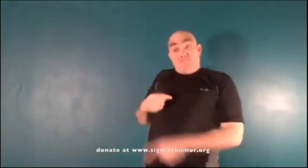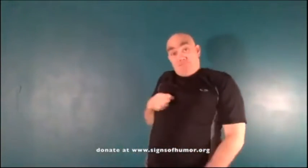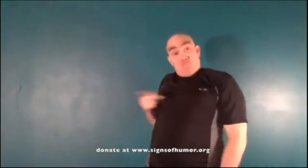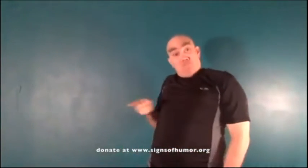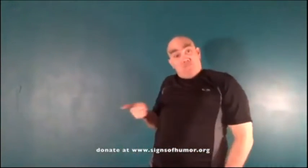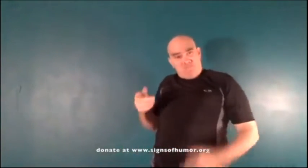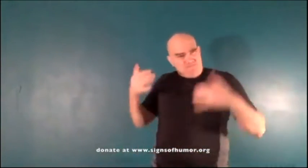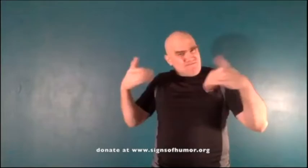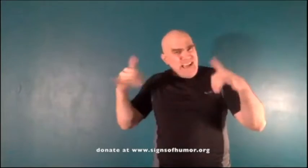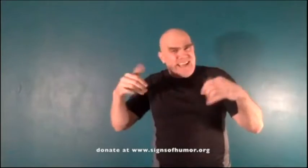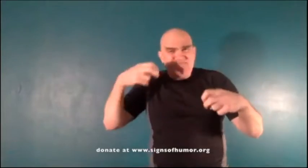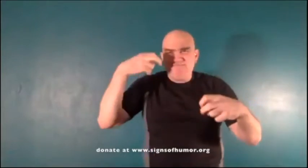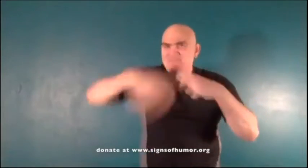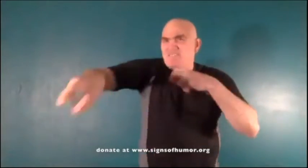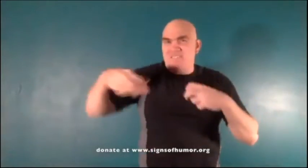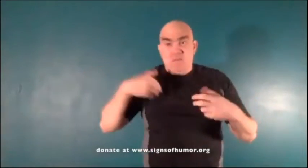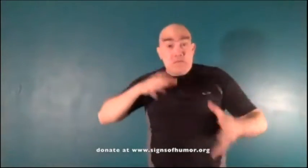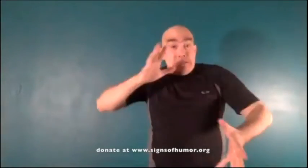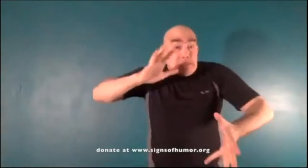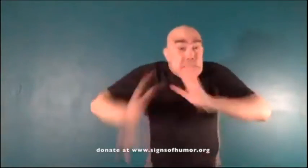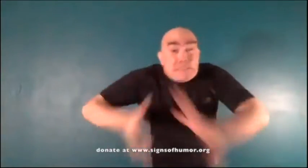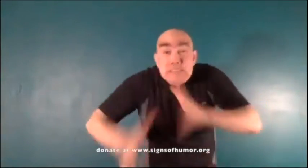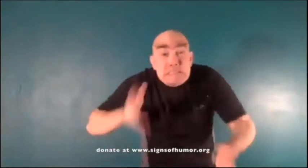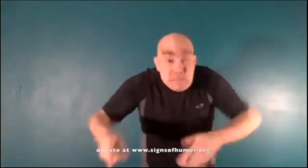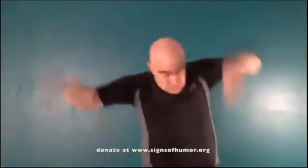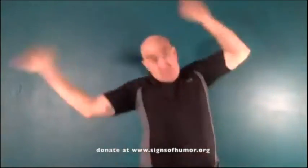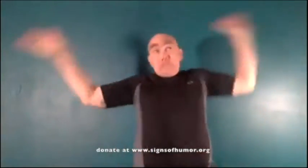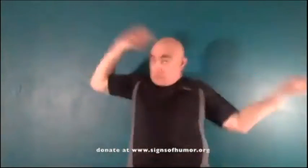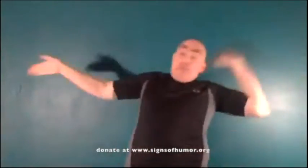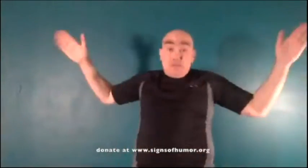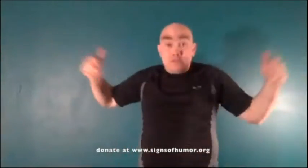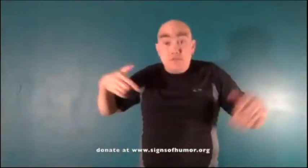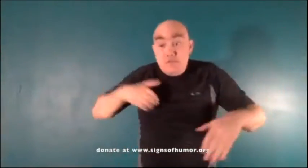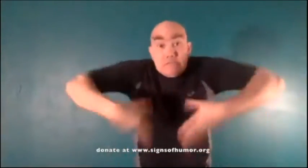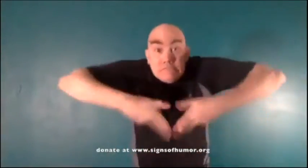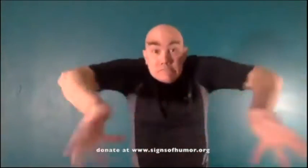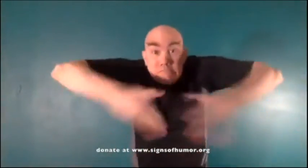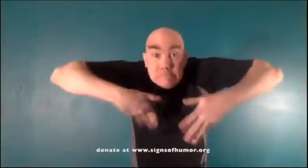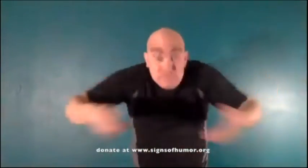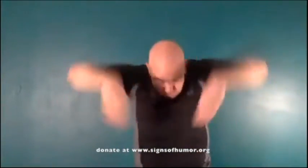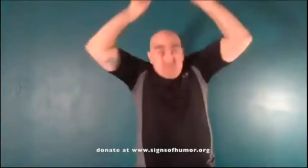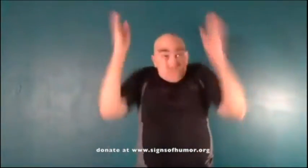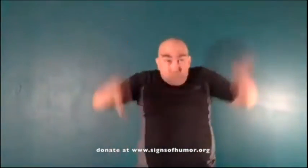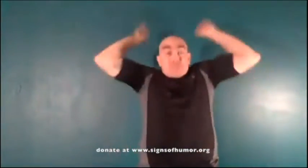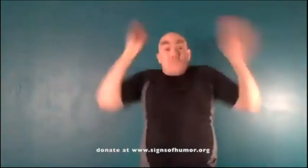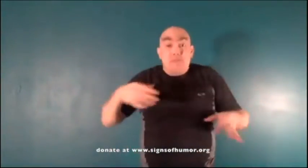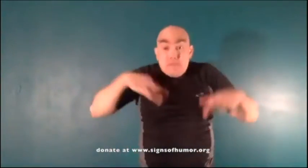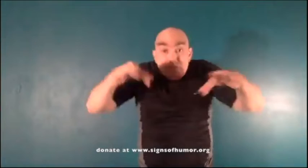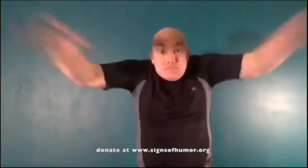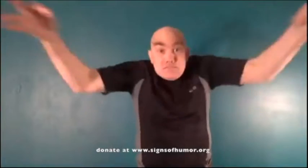cat. My sister and me, we played rough with this cat. Like, we're talking swinging by the tail, picking it up by the